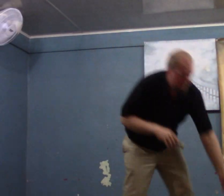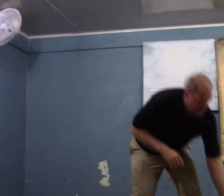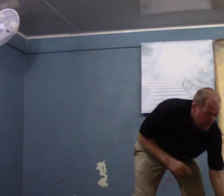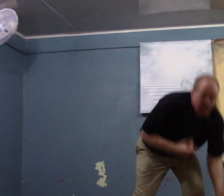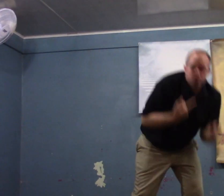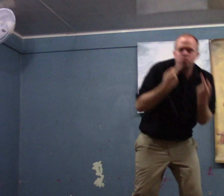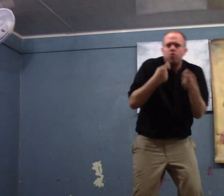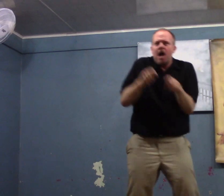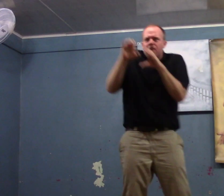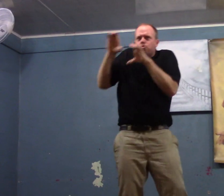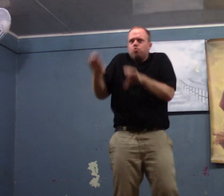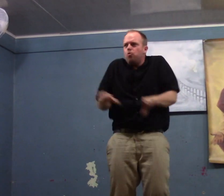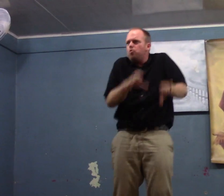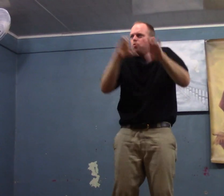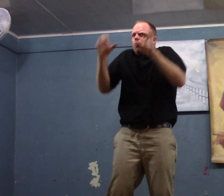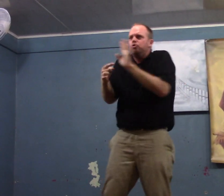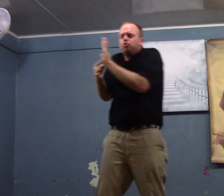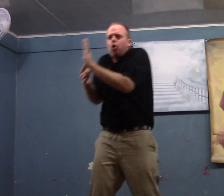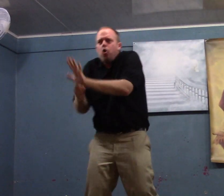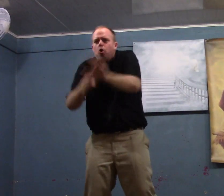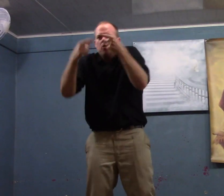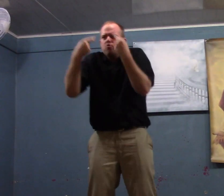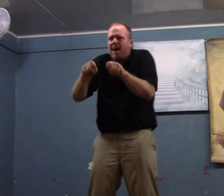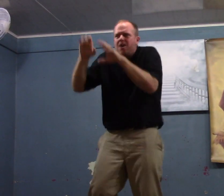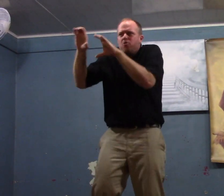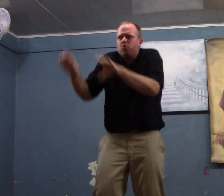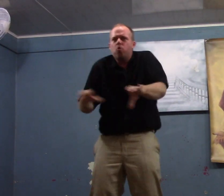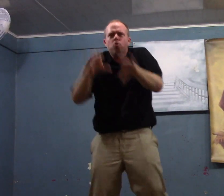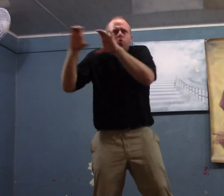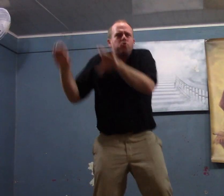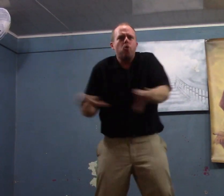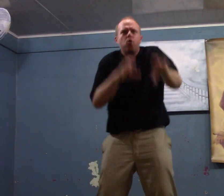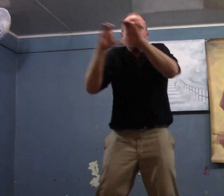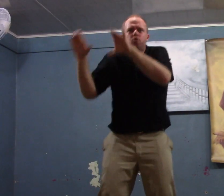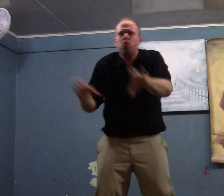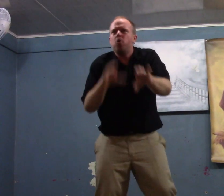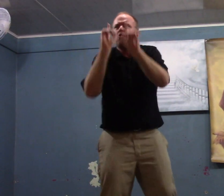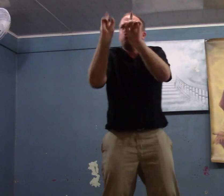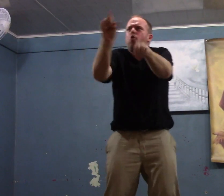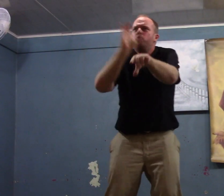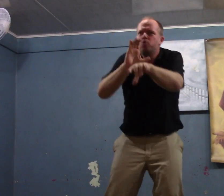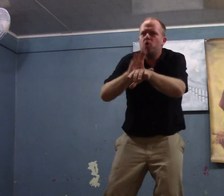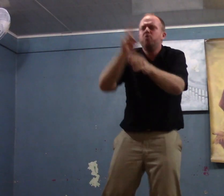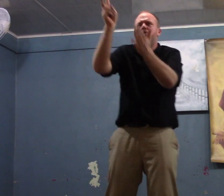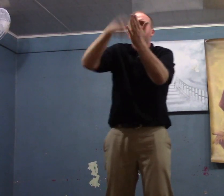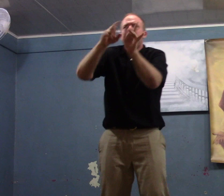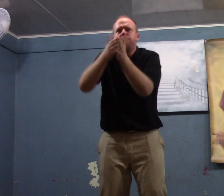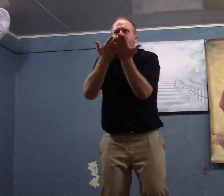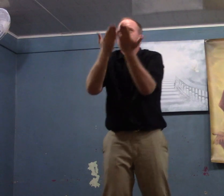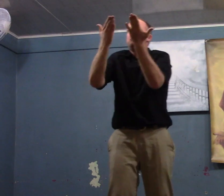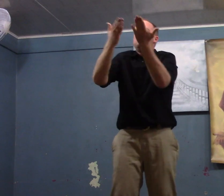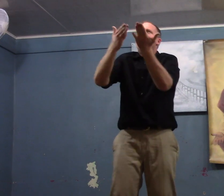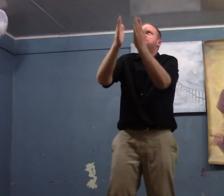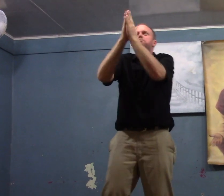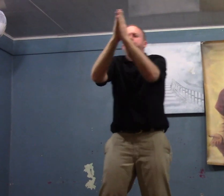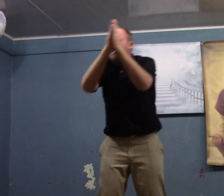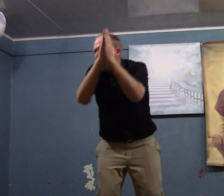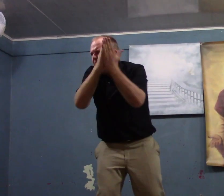Because they're focusing on the deeds, but their heart is still black with sin. They're trying to do the right thing. They're trying to go